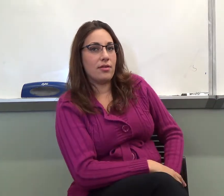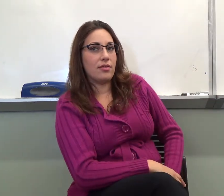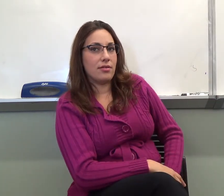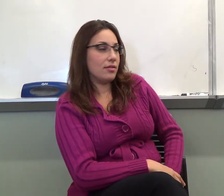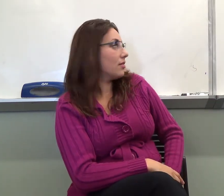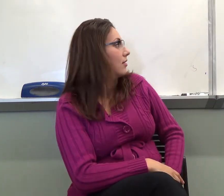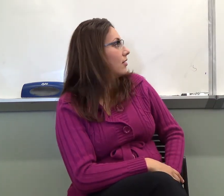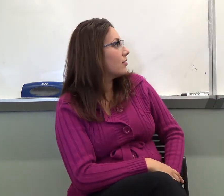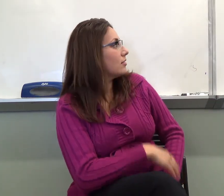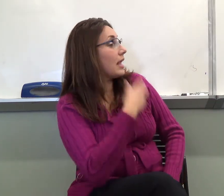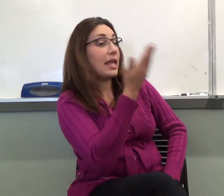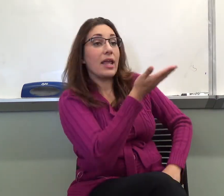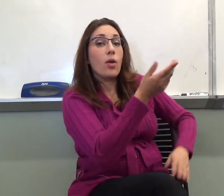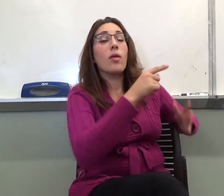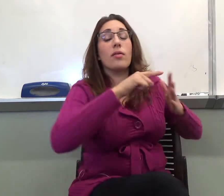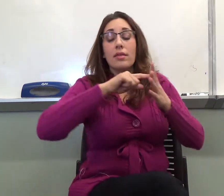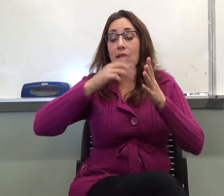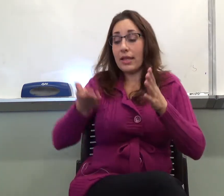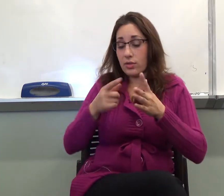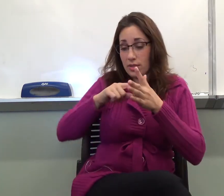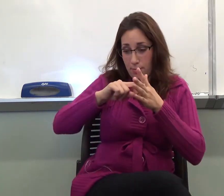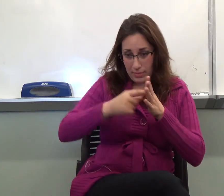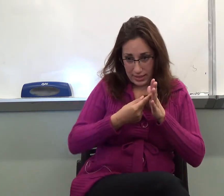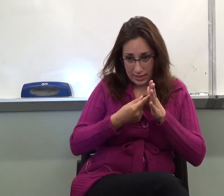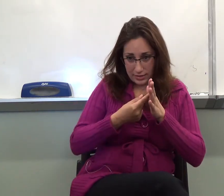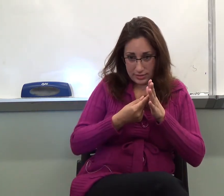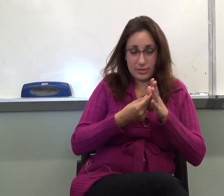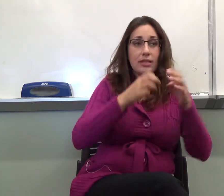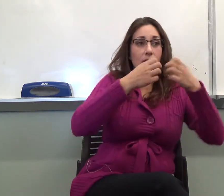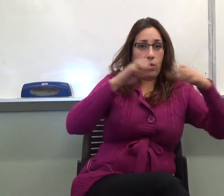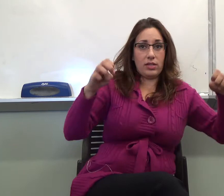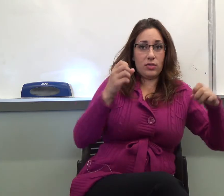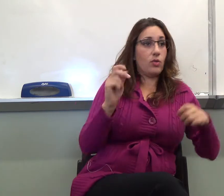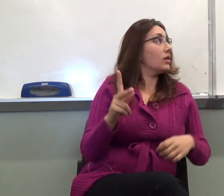the original. The original is 14 is equal to y over 4 plus 8.